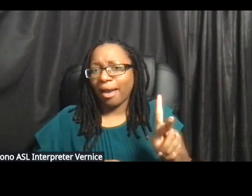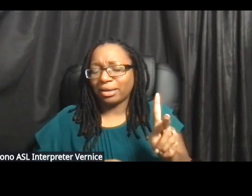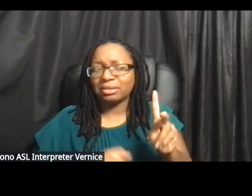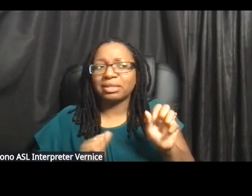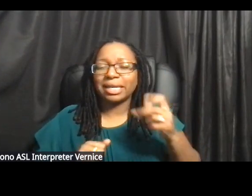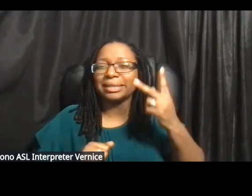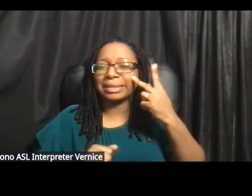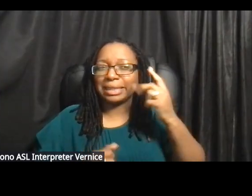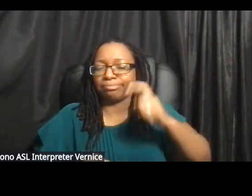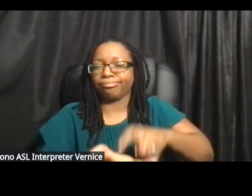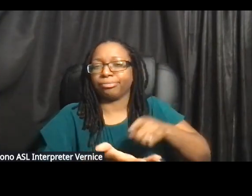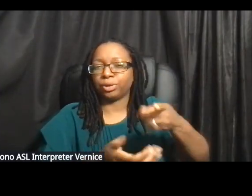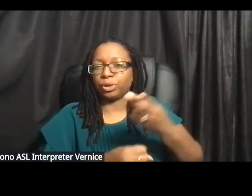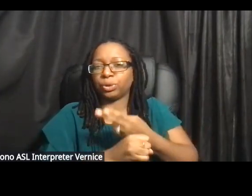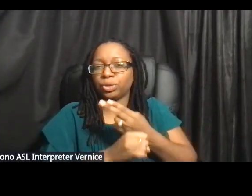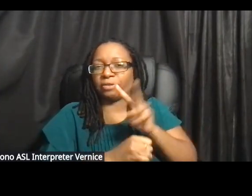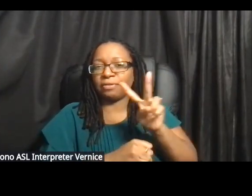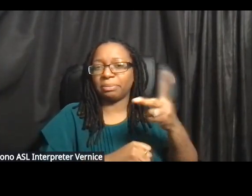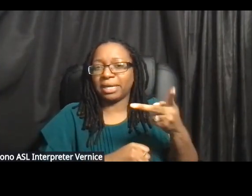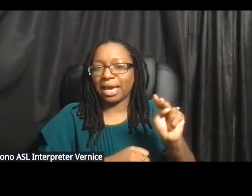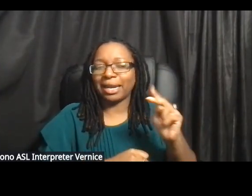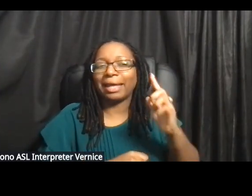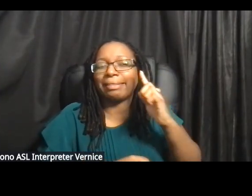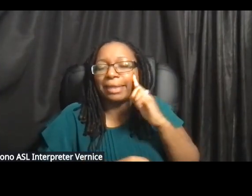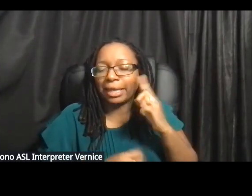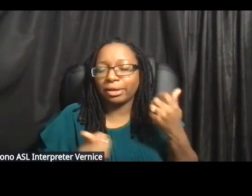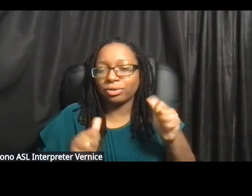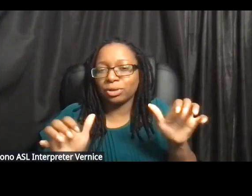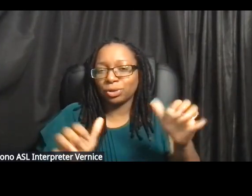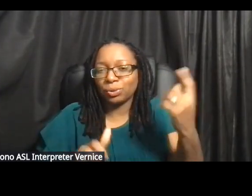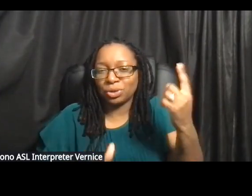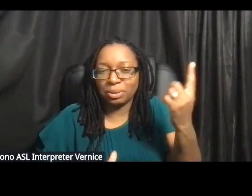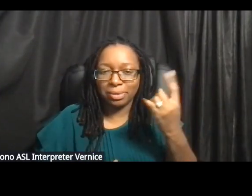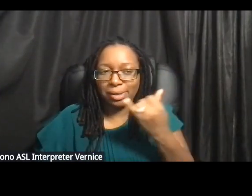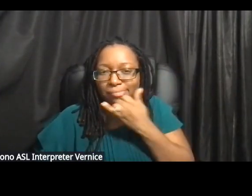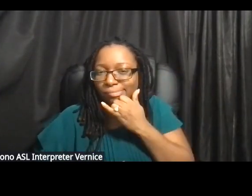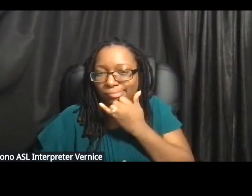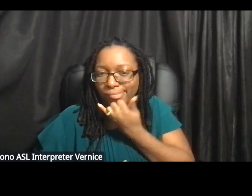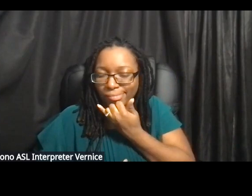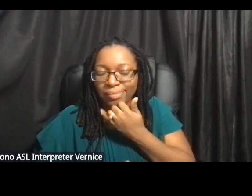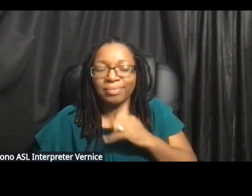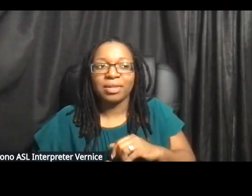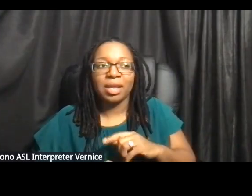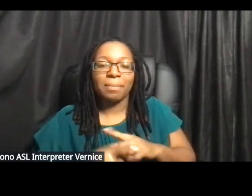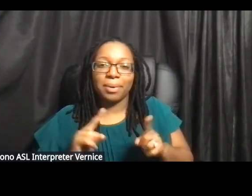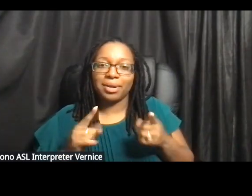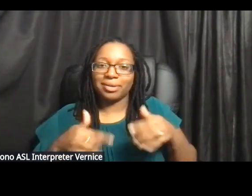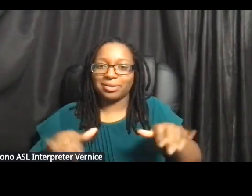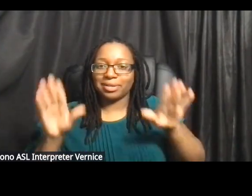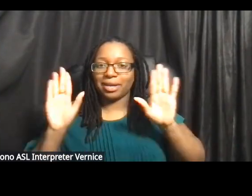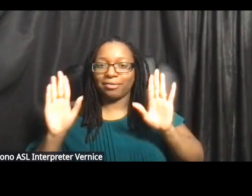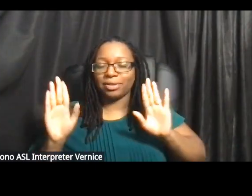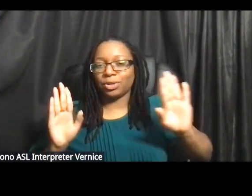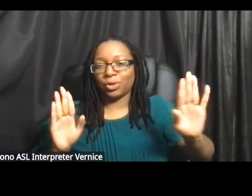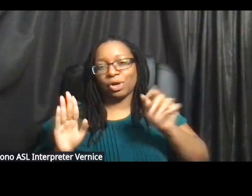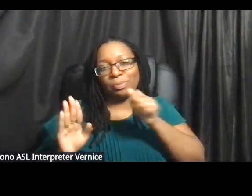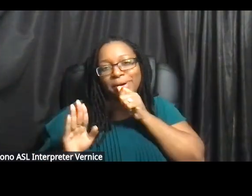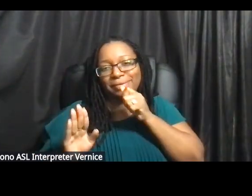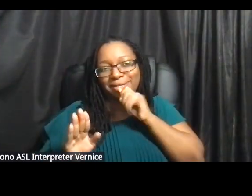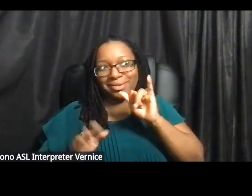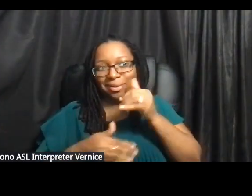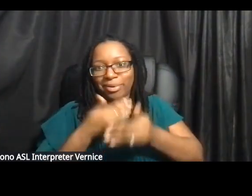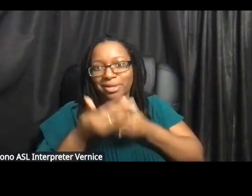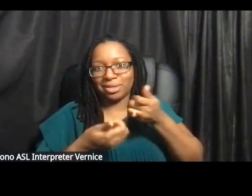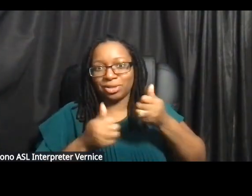using a VPN and think that you're trying to do something nefarious. But they're sacrificing your privacy in the process of trying to